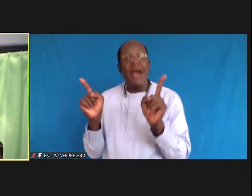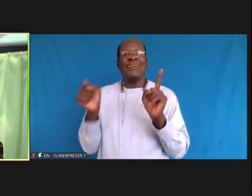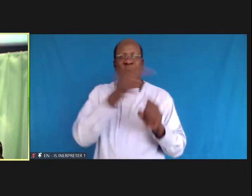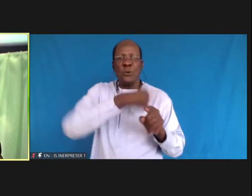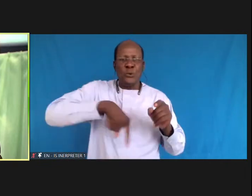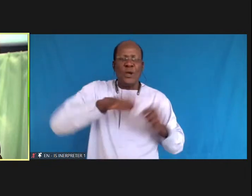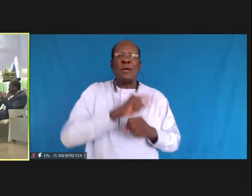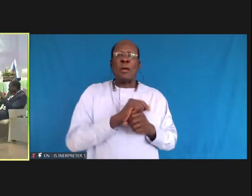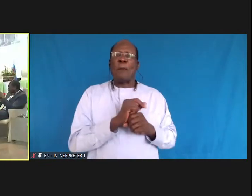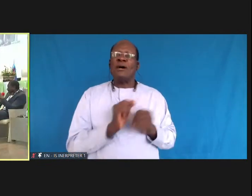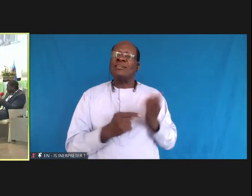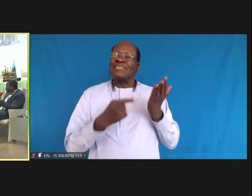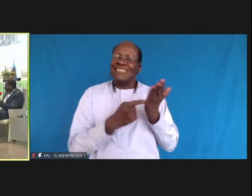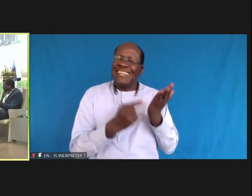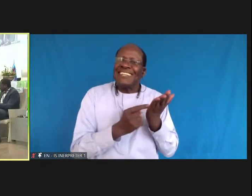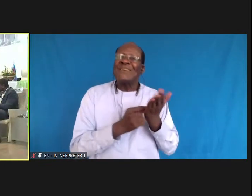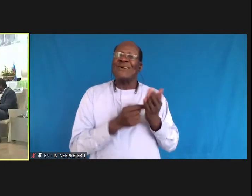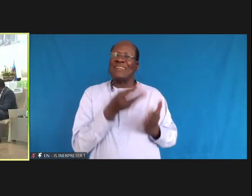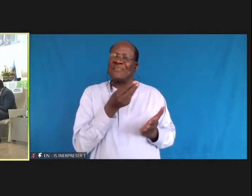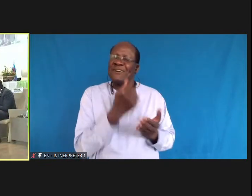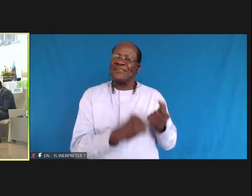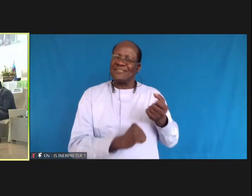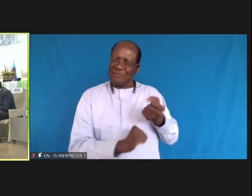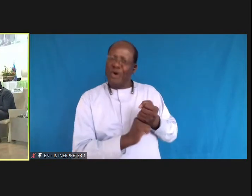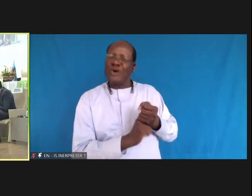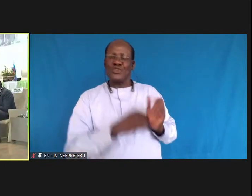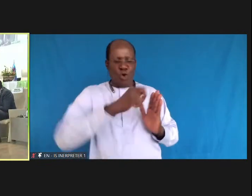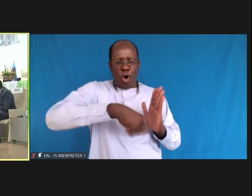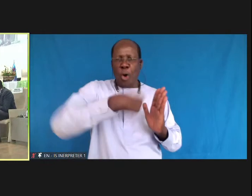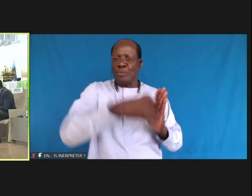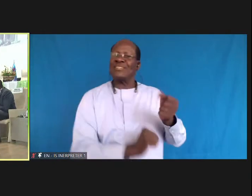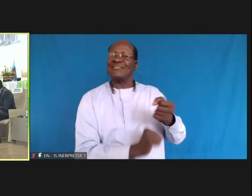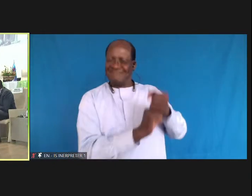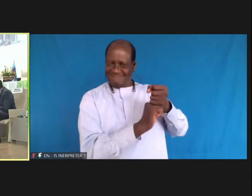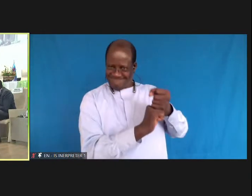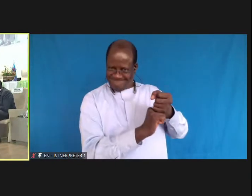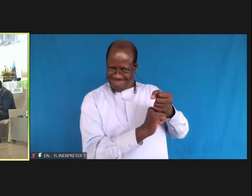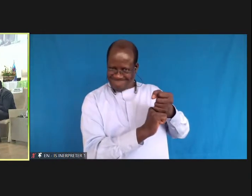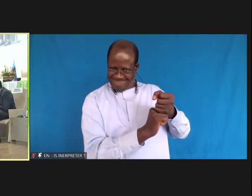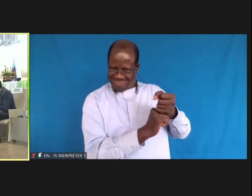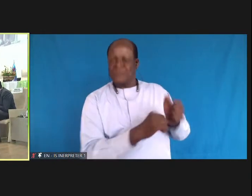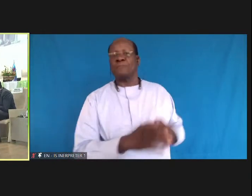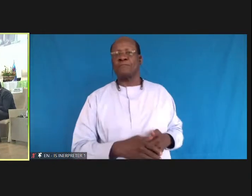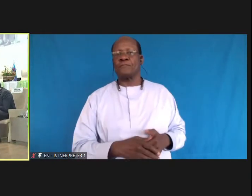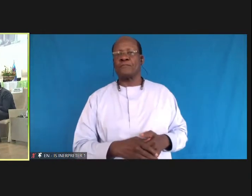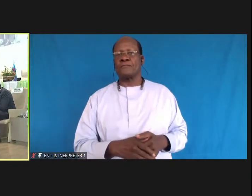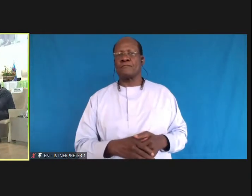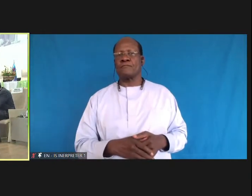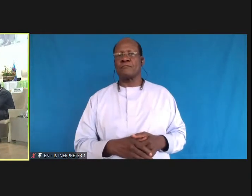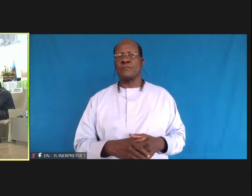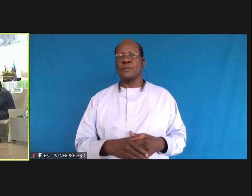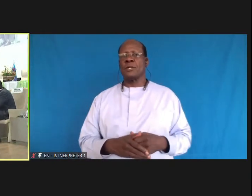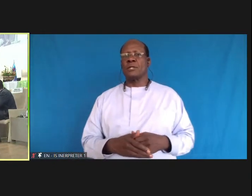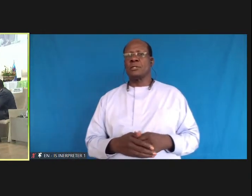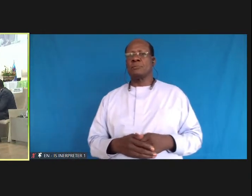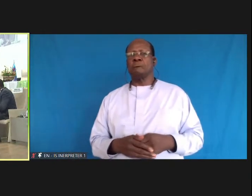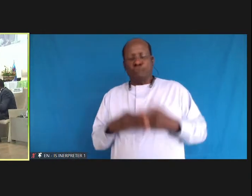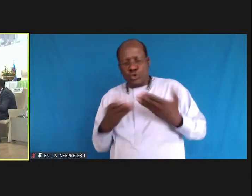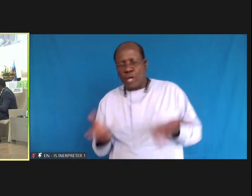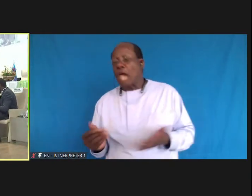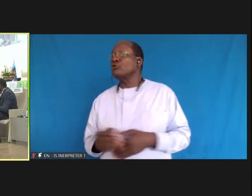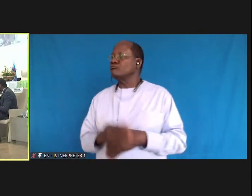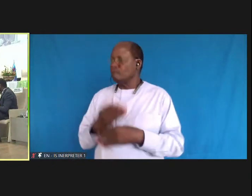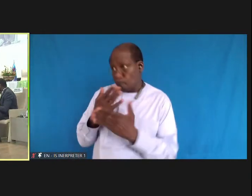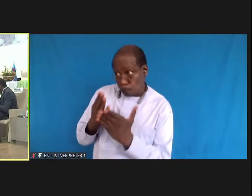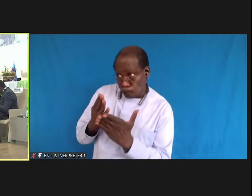to support all these projects. I'll go on to my brother. Thank you, sir. I would like to give the floor to Gambia. You